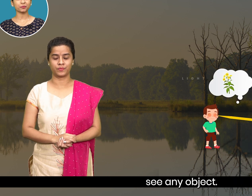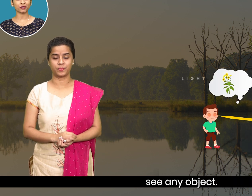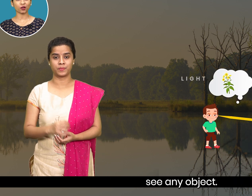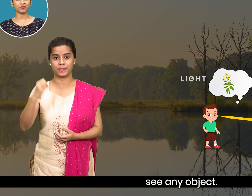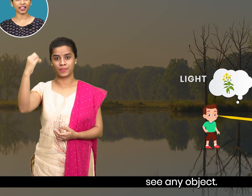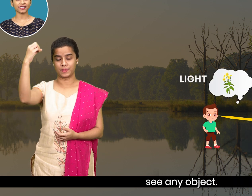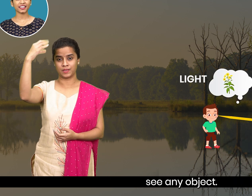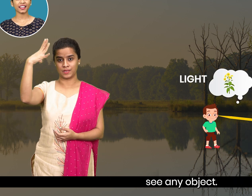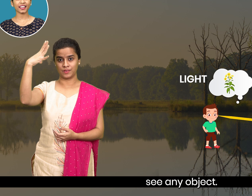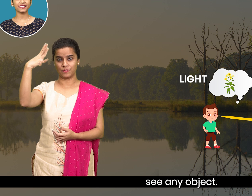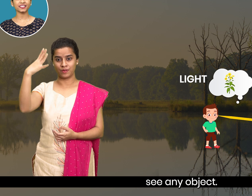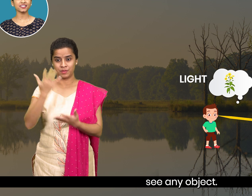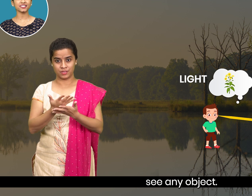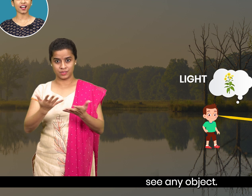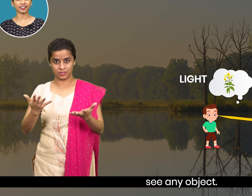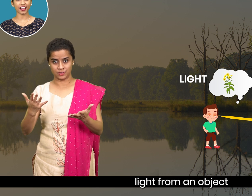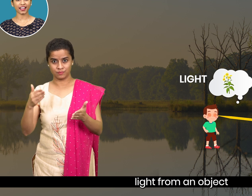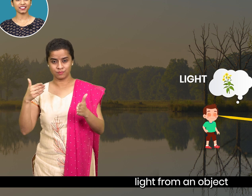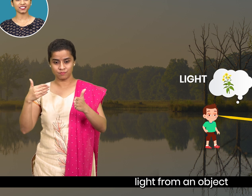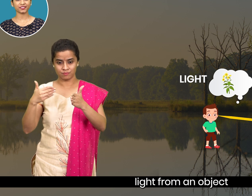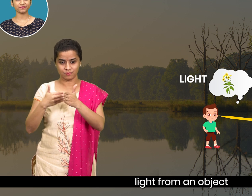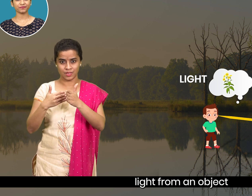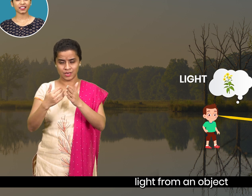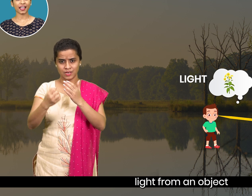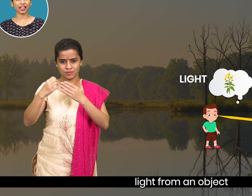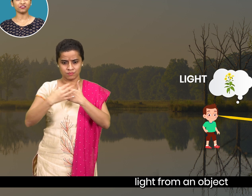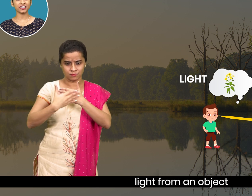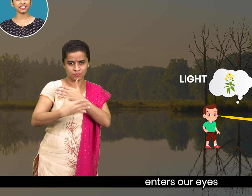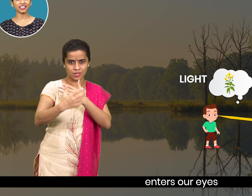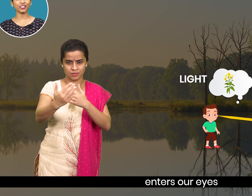Light from an object enters our eyes